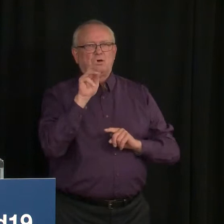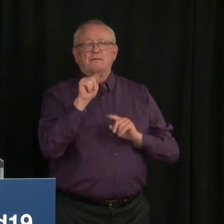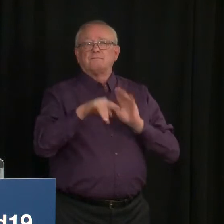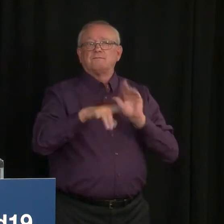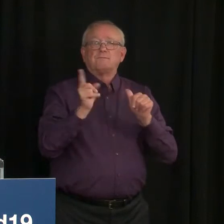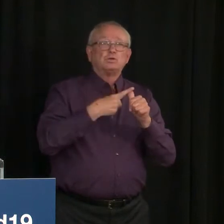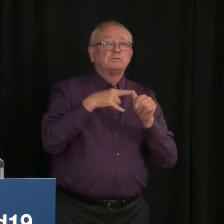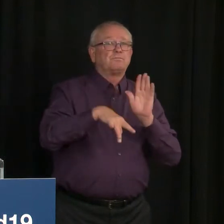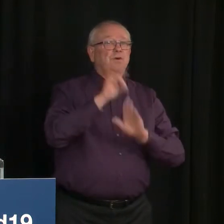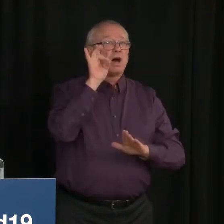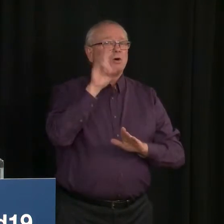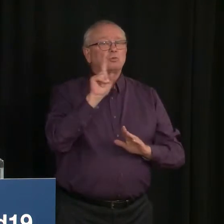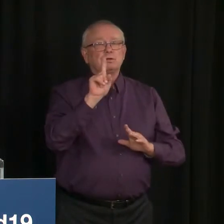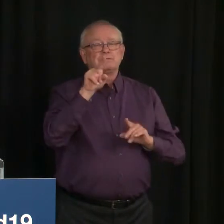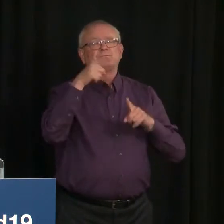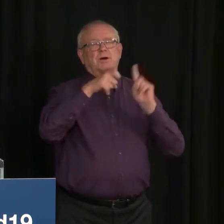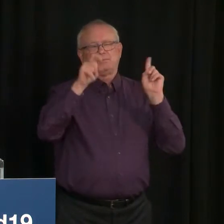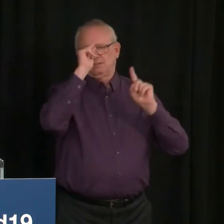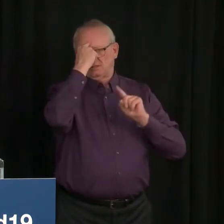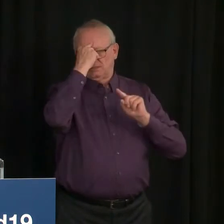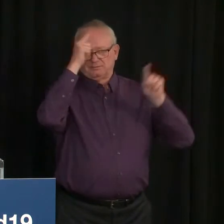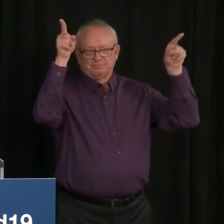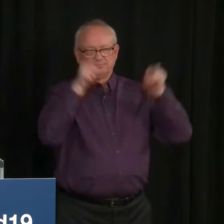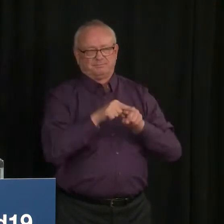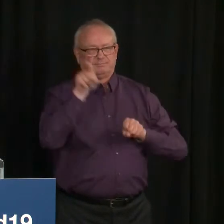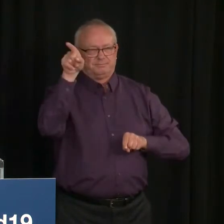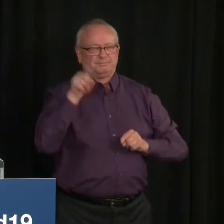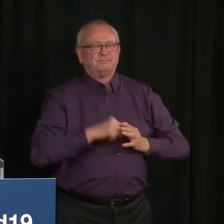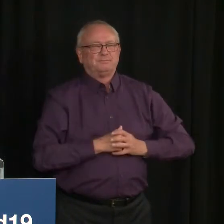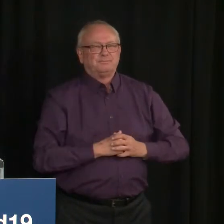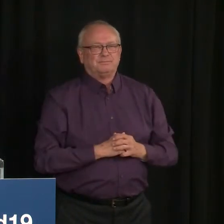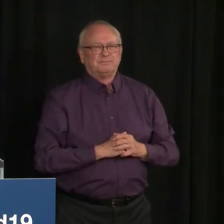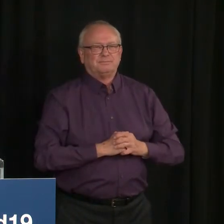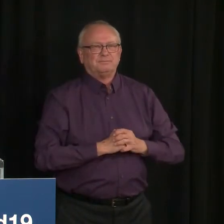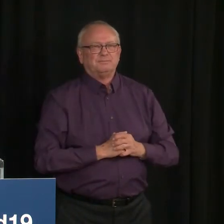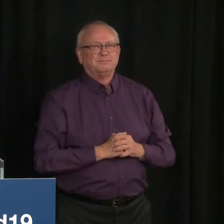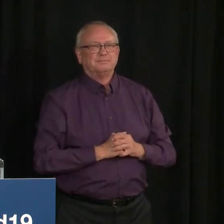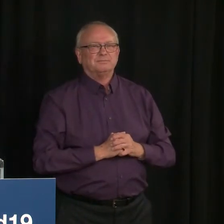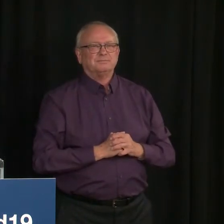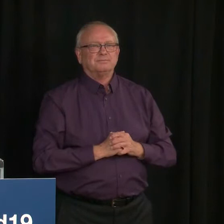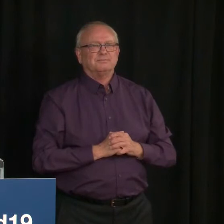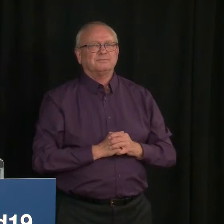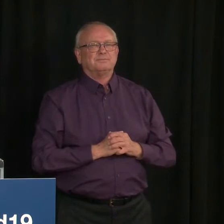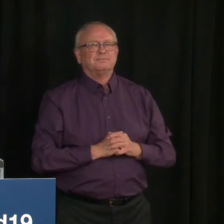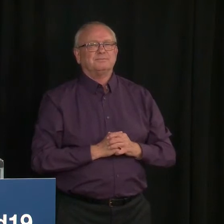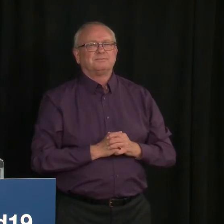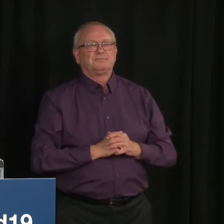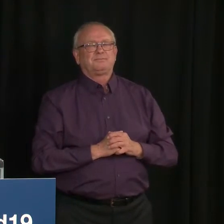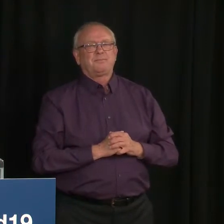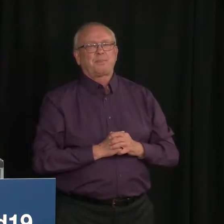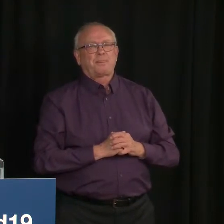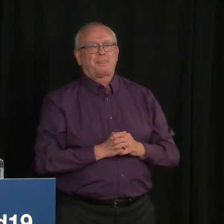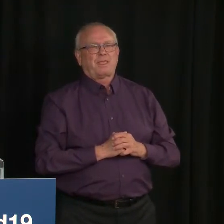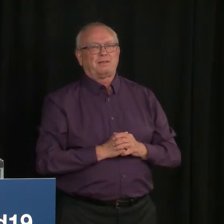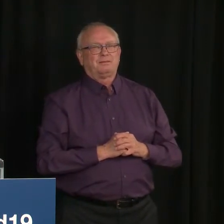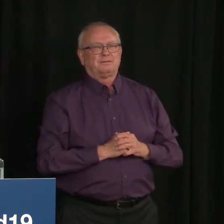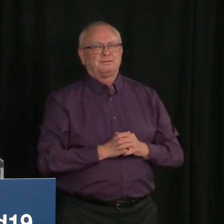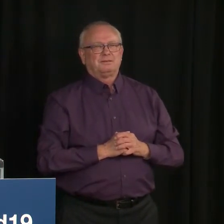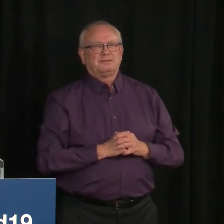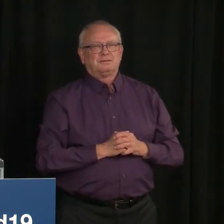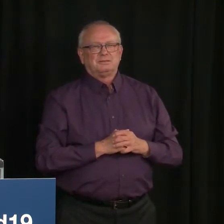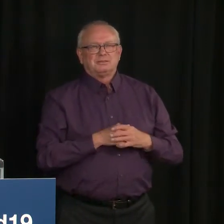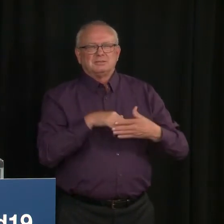The majority are most likely the substrain B.1.617.2. We also know that BC and